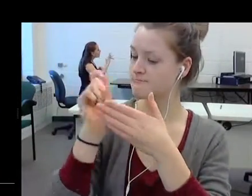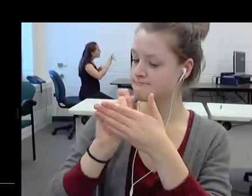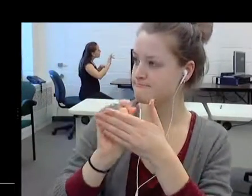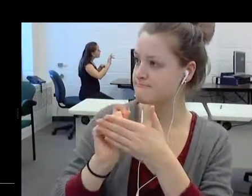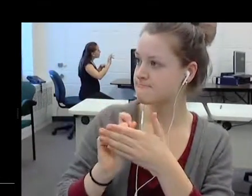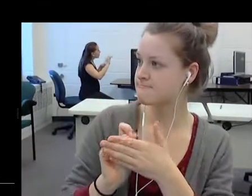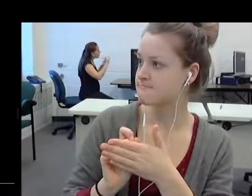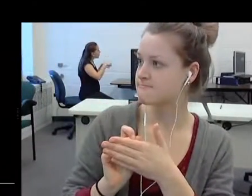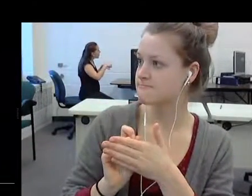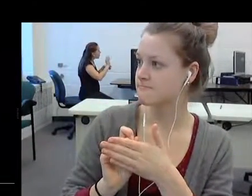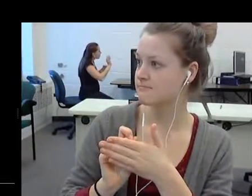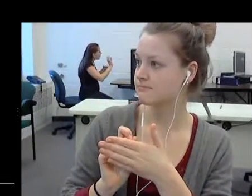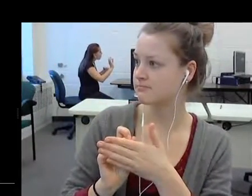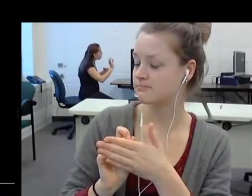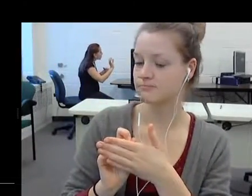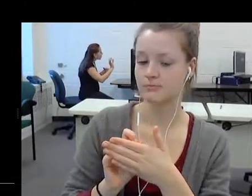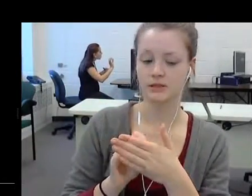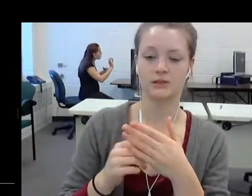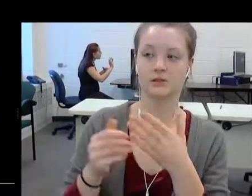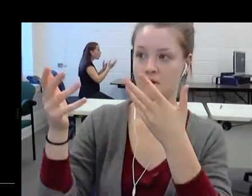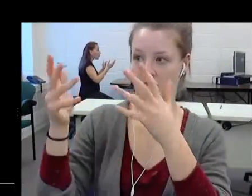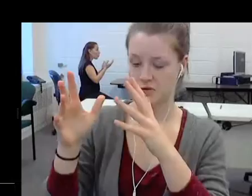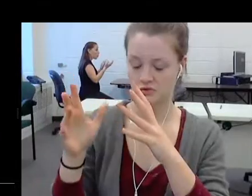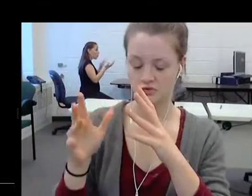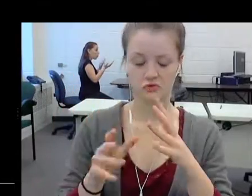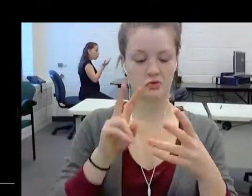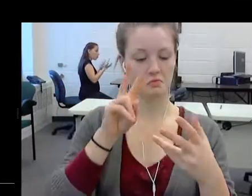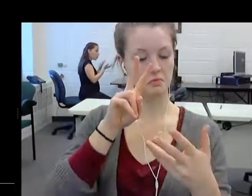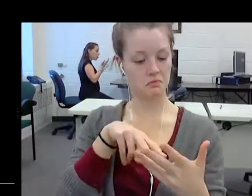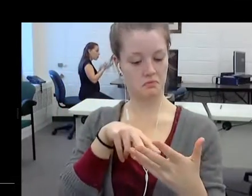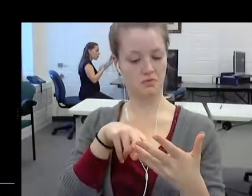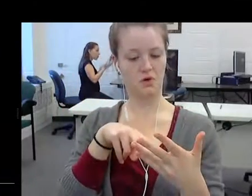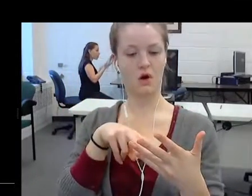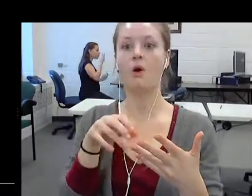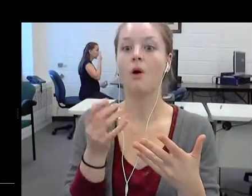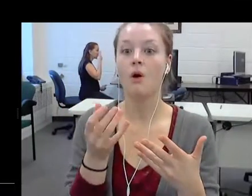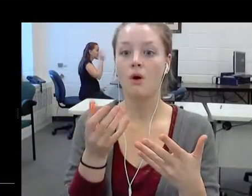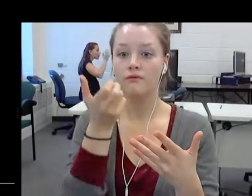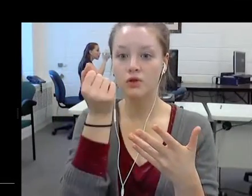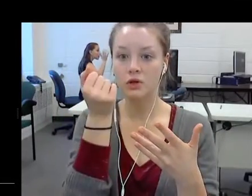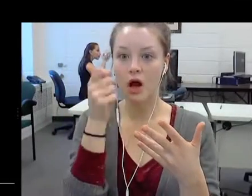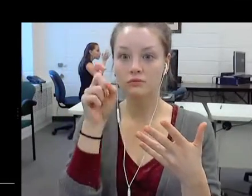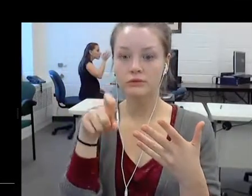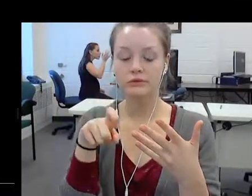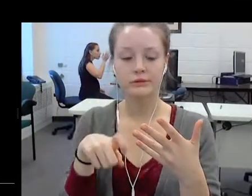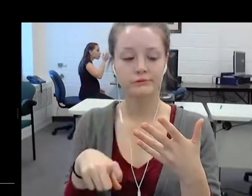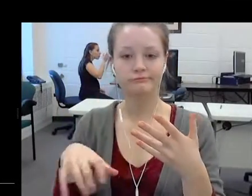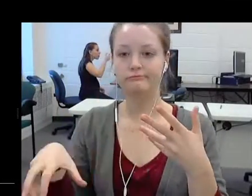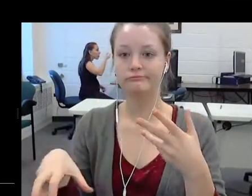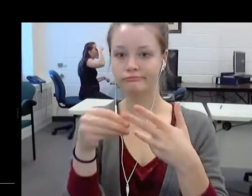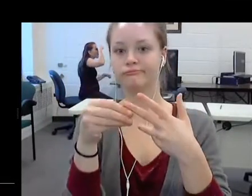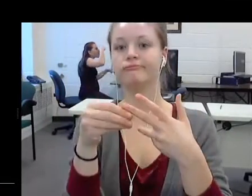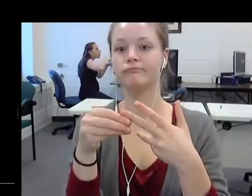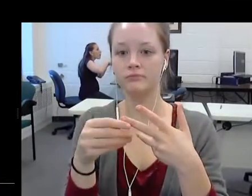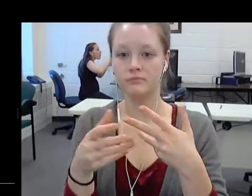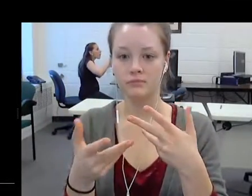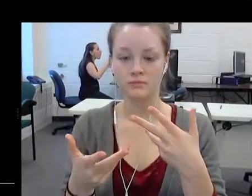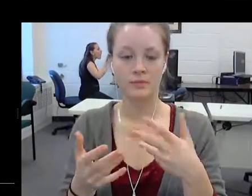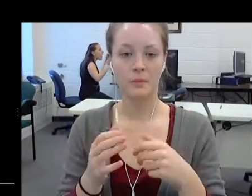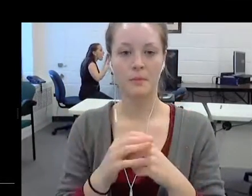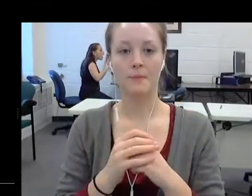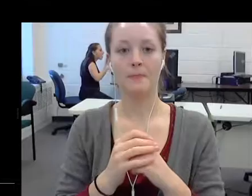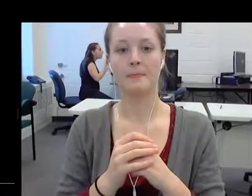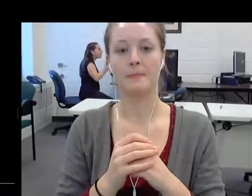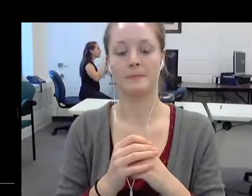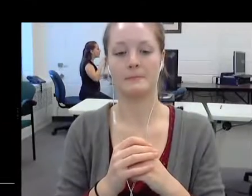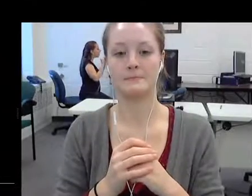the original notes, or you may take notes in a class and then later go back to the text and